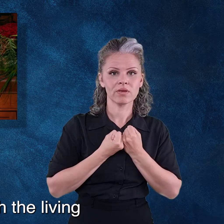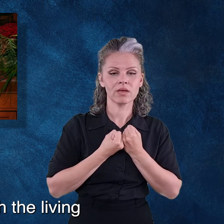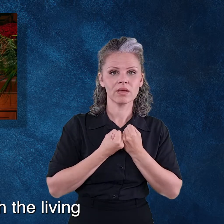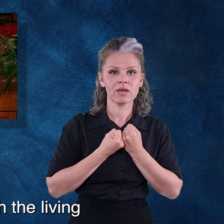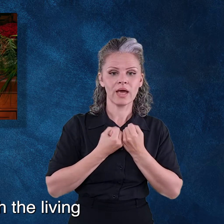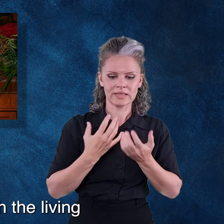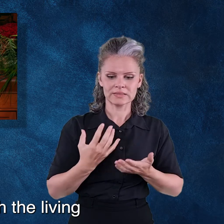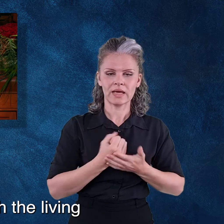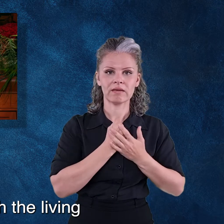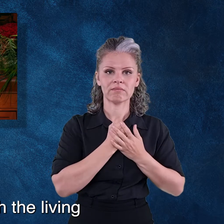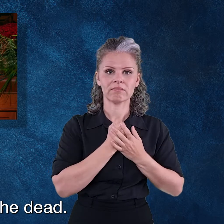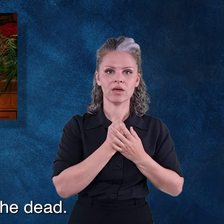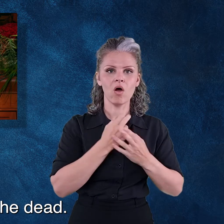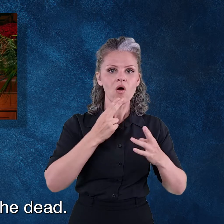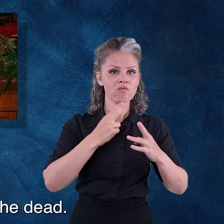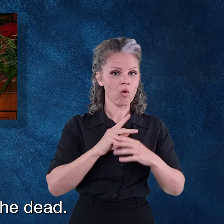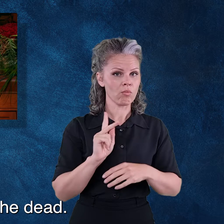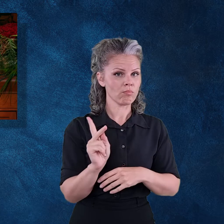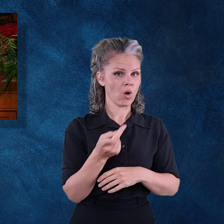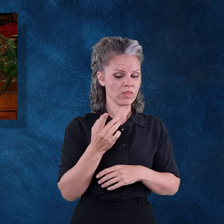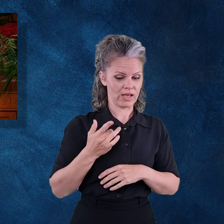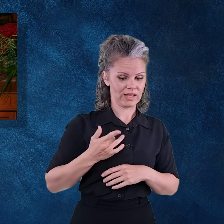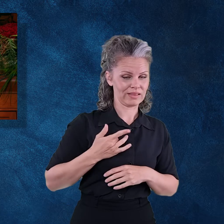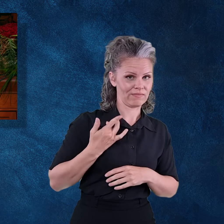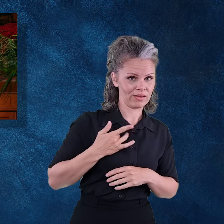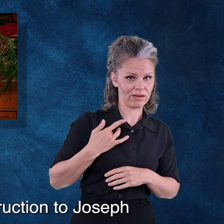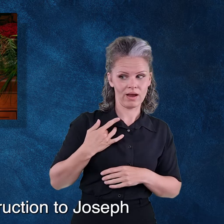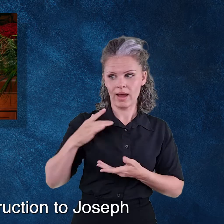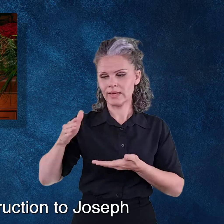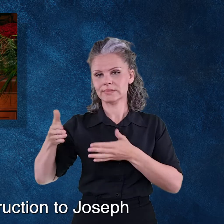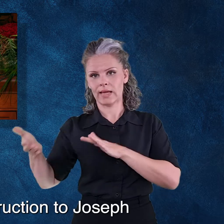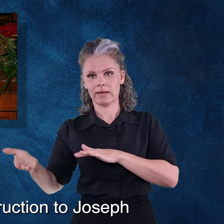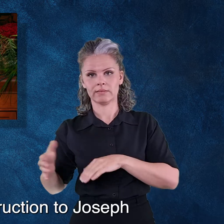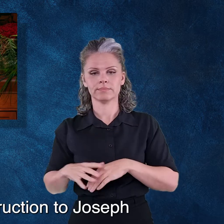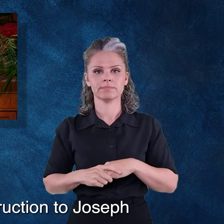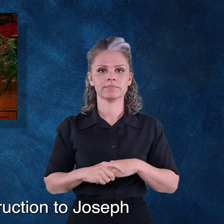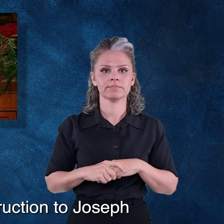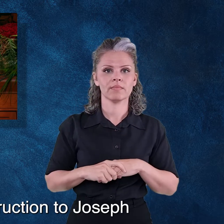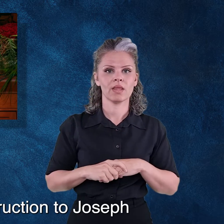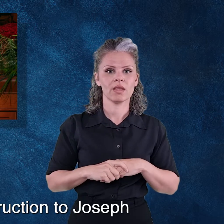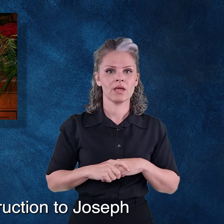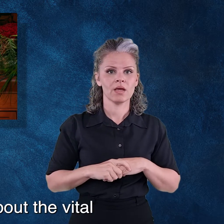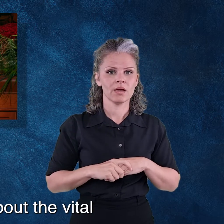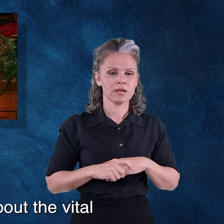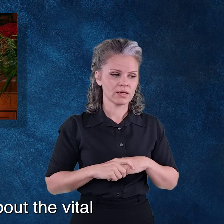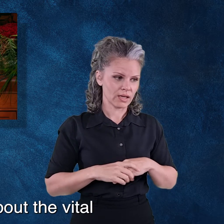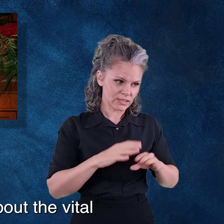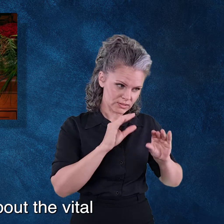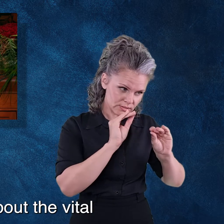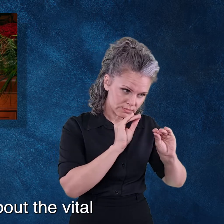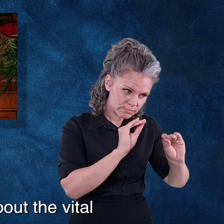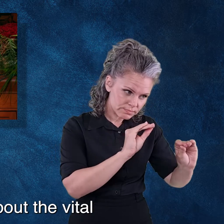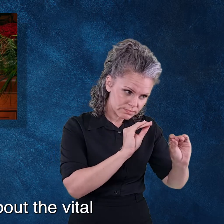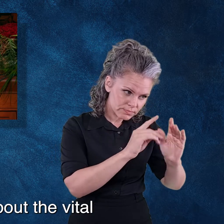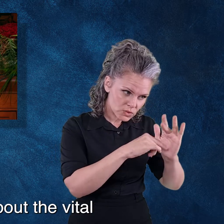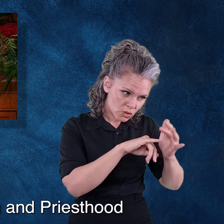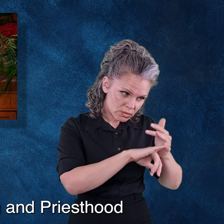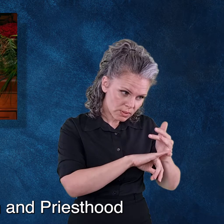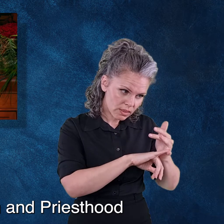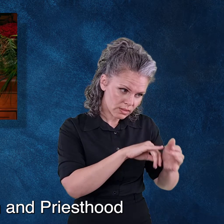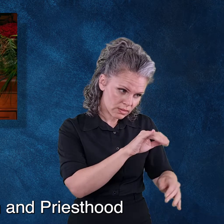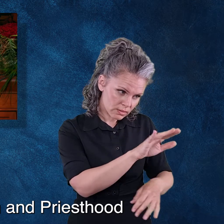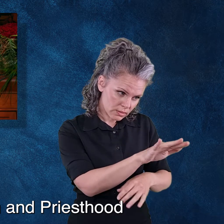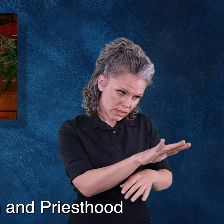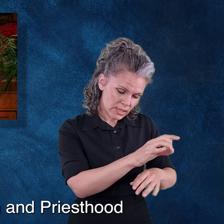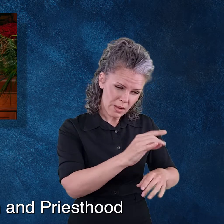both the living and the dead. Moroni's instruction to Joseph Smith about the vital